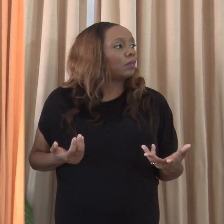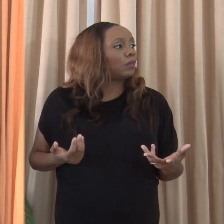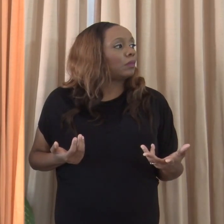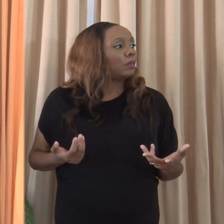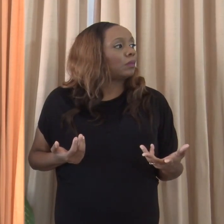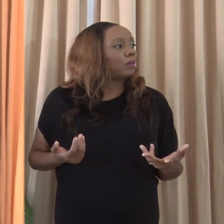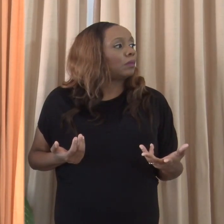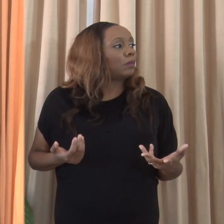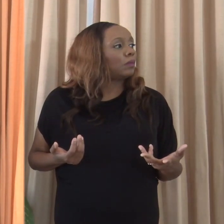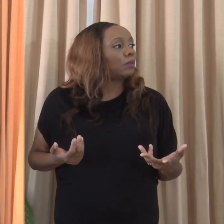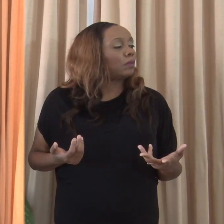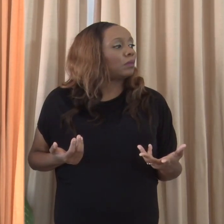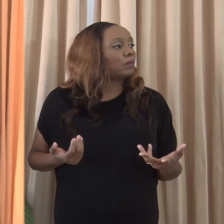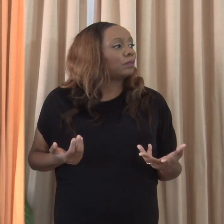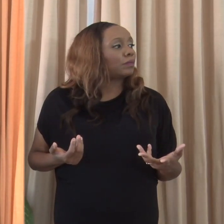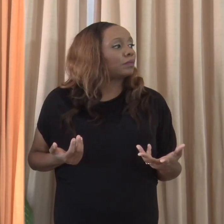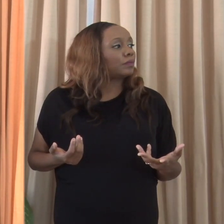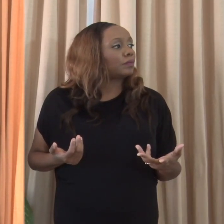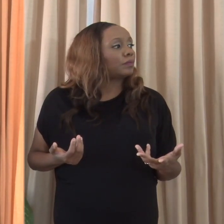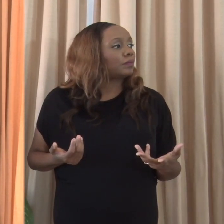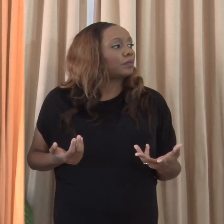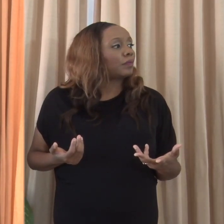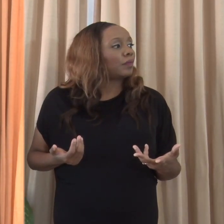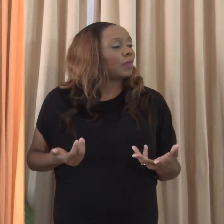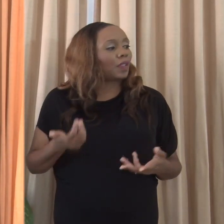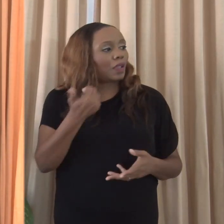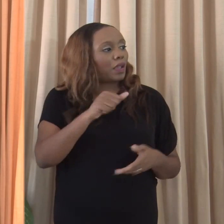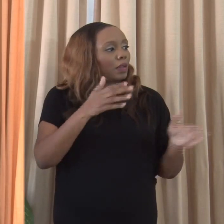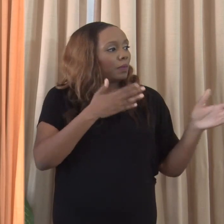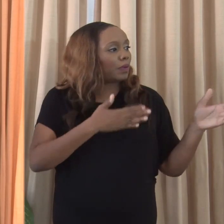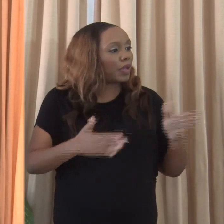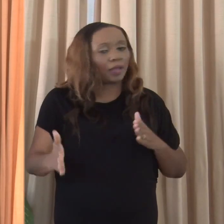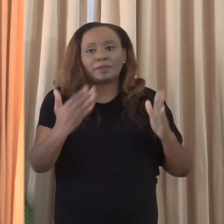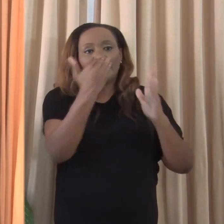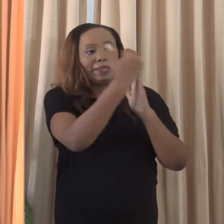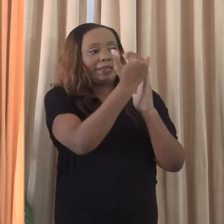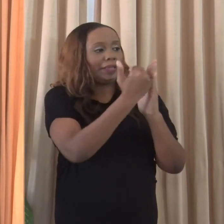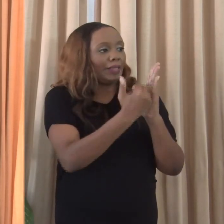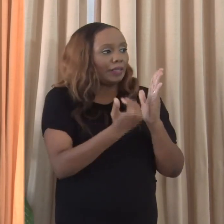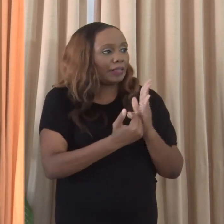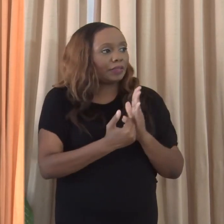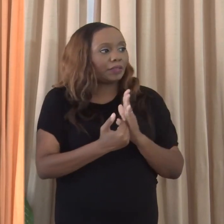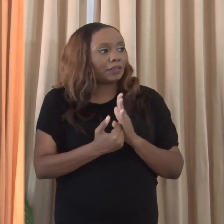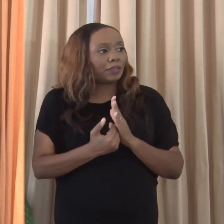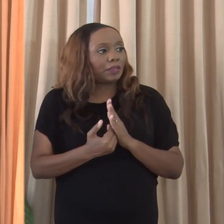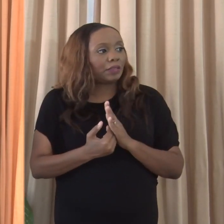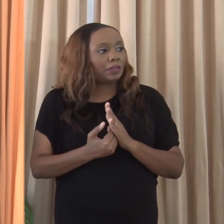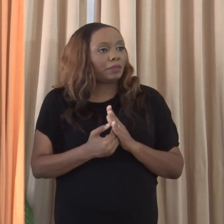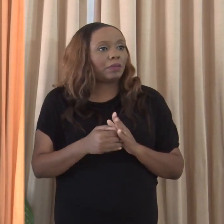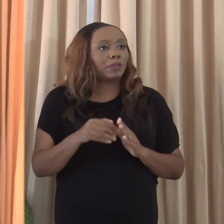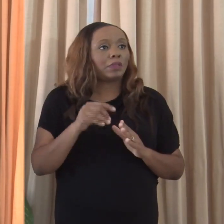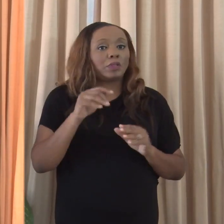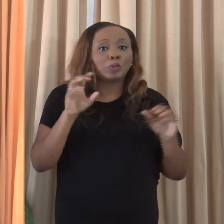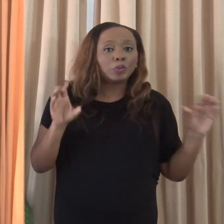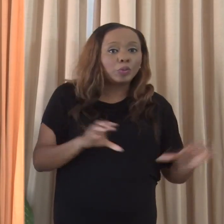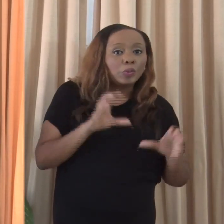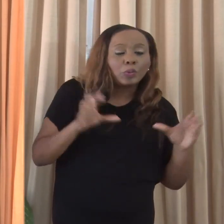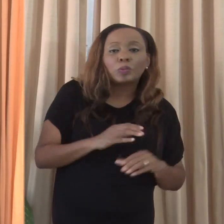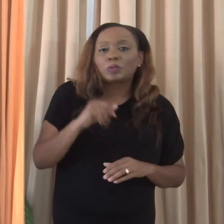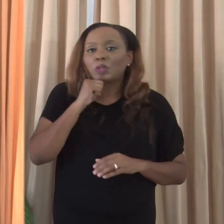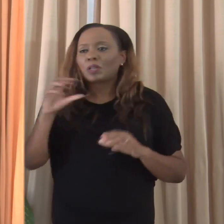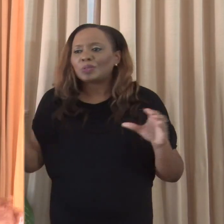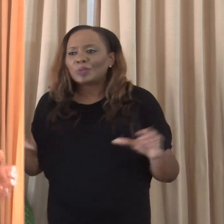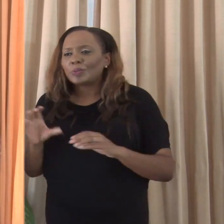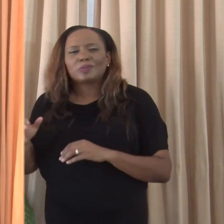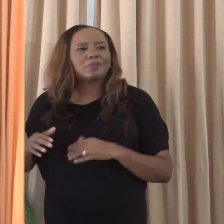plan to outline at least a broad list of things that Barbadians should do and should not do during this period? I don't think there's a